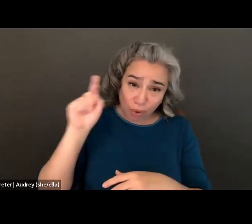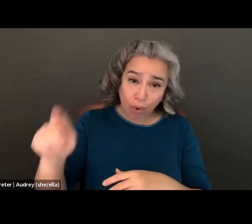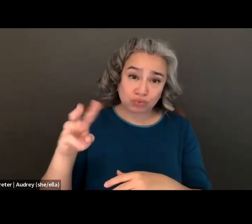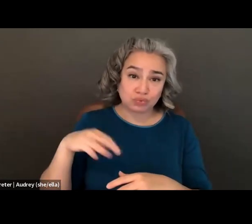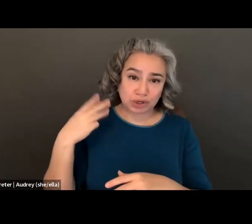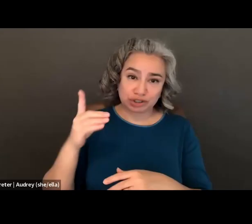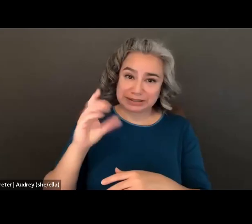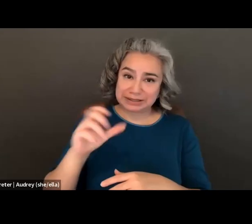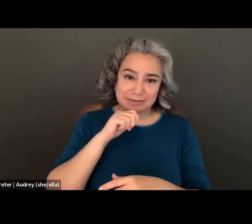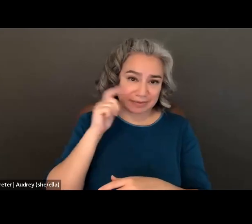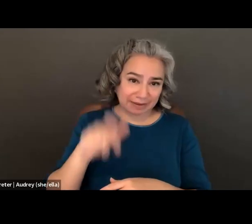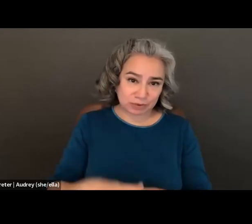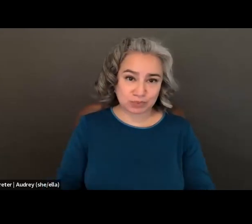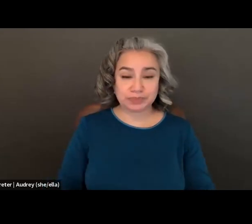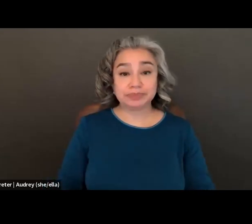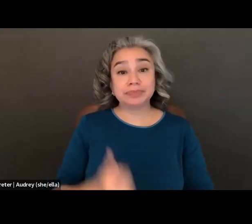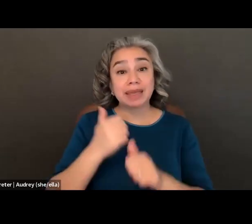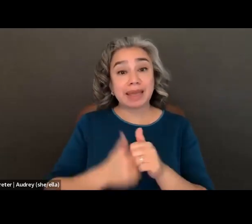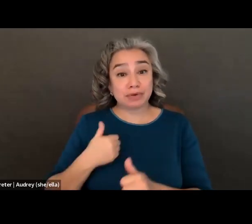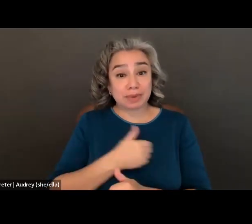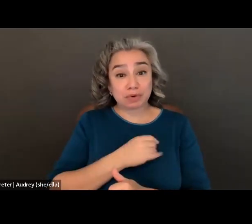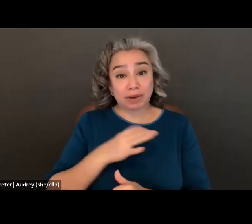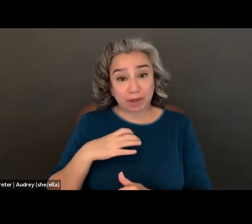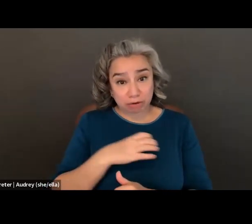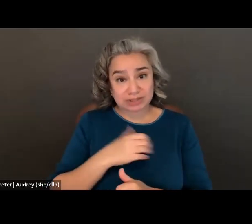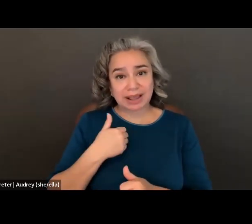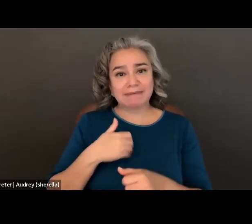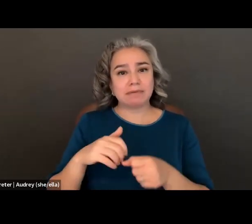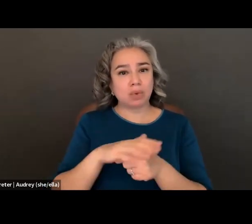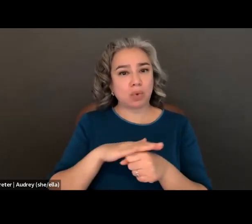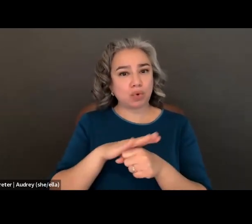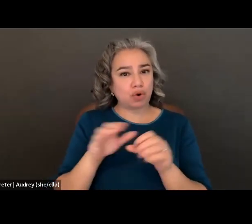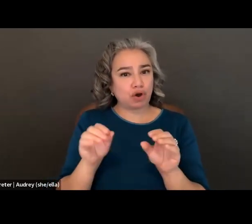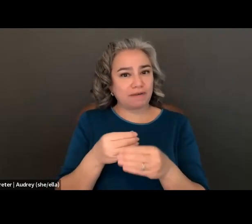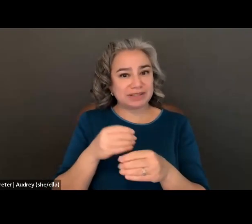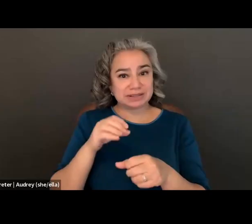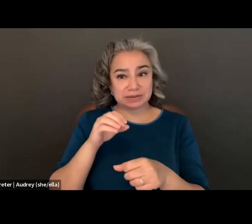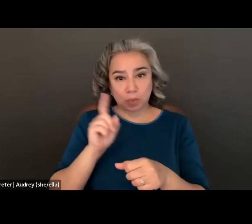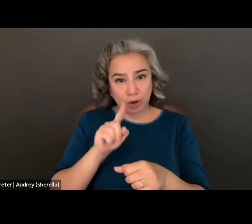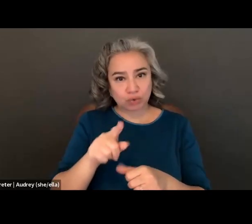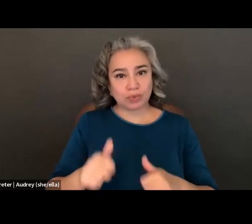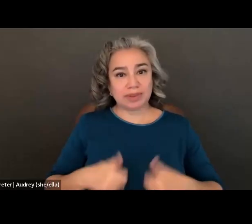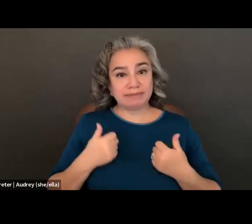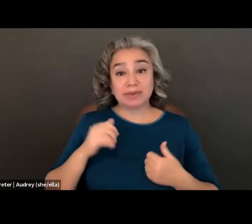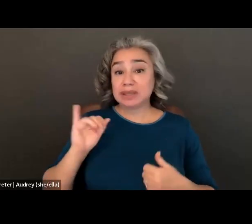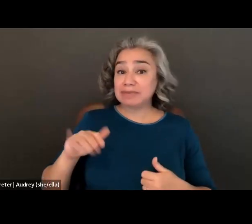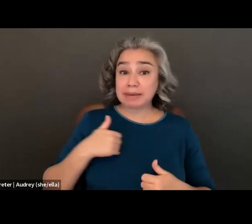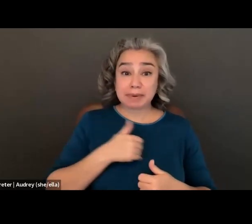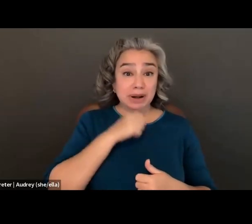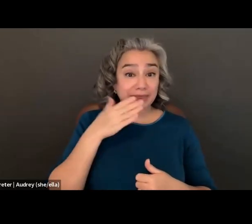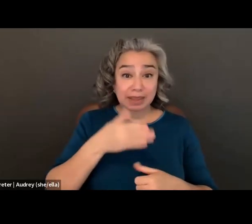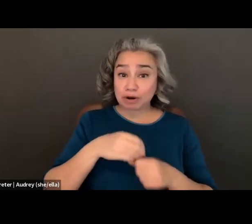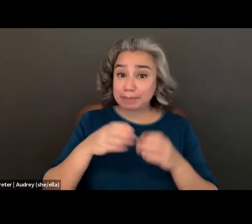D.C. Every member of Congress has offices locally, wherever you live, and even if the member is not there in